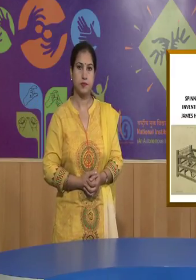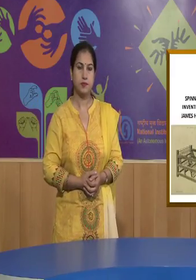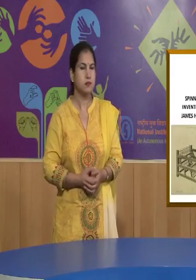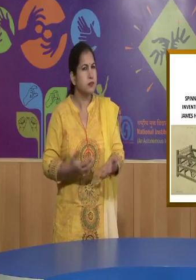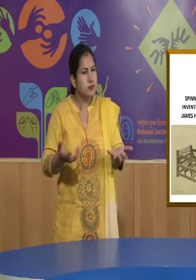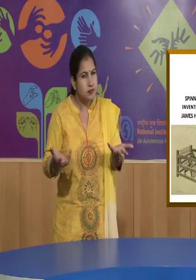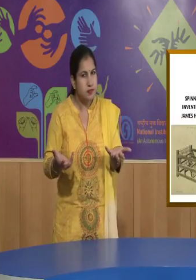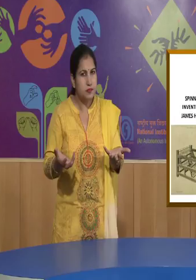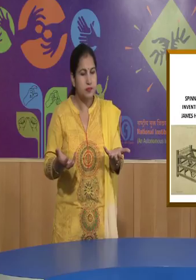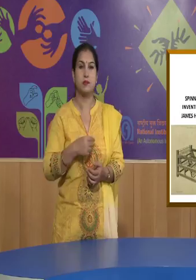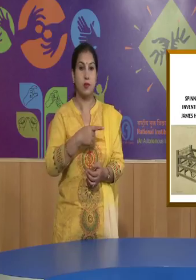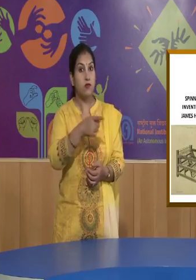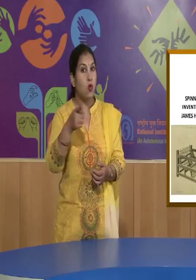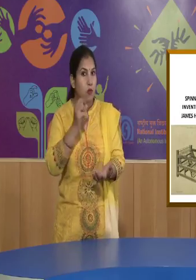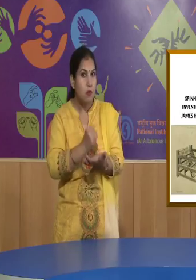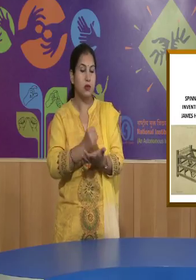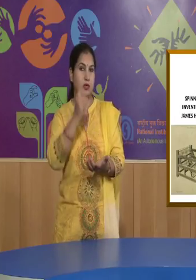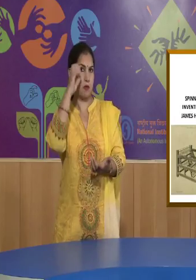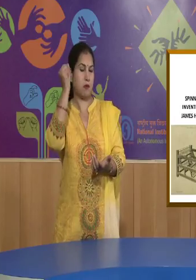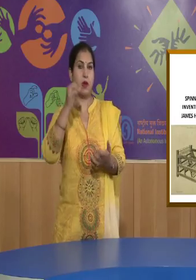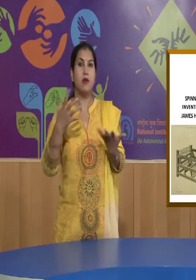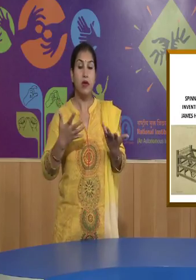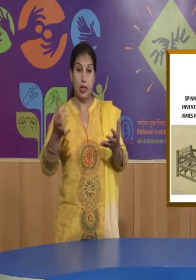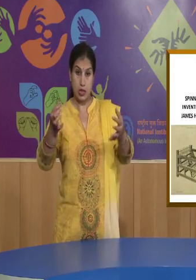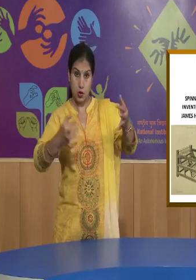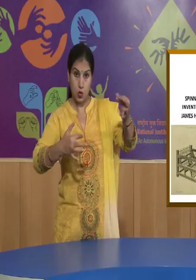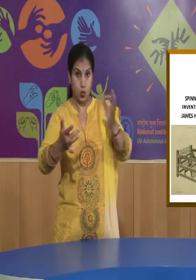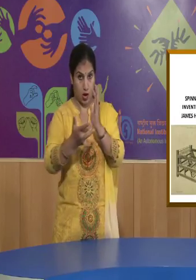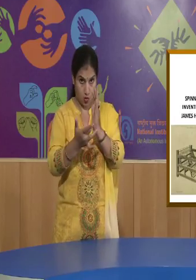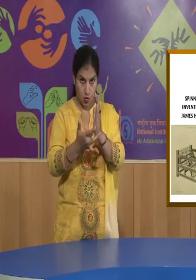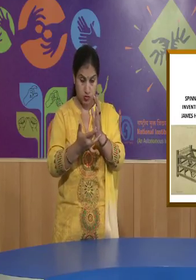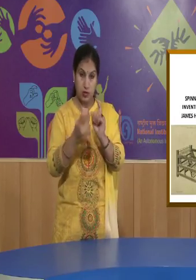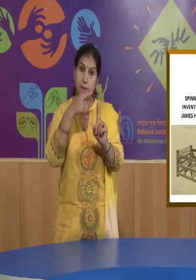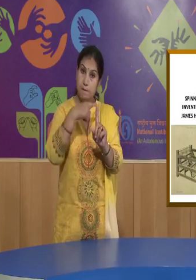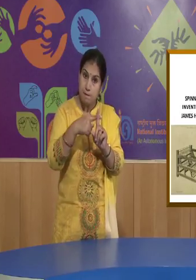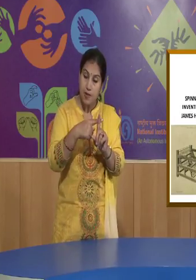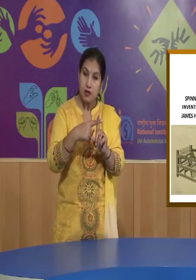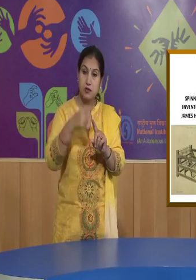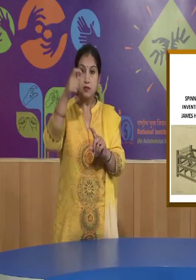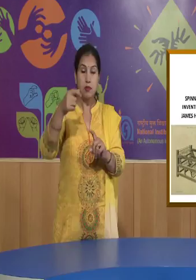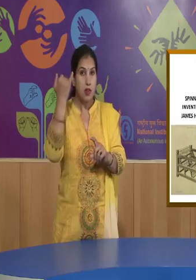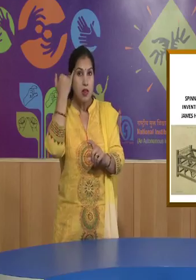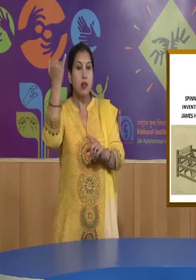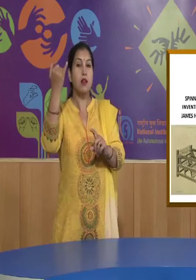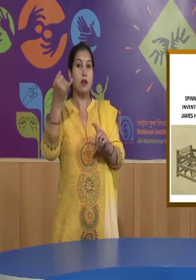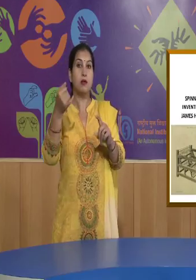However, we should remember that not only new technology and